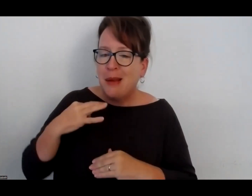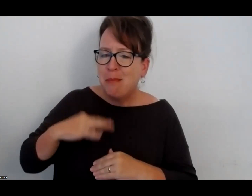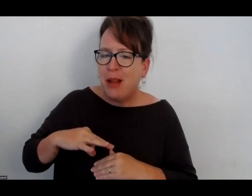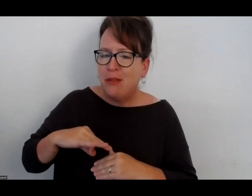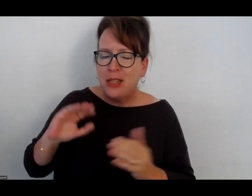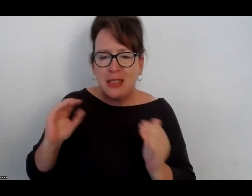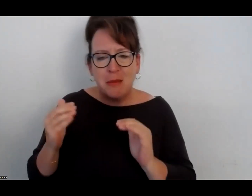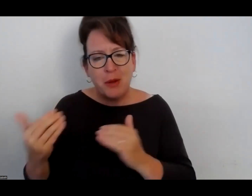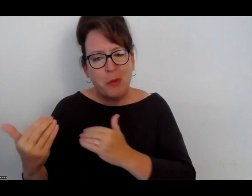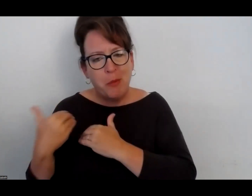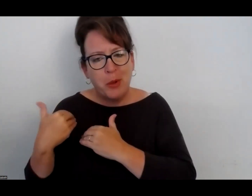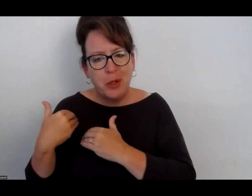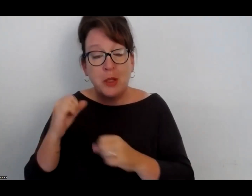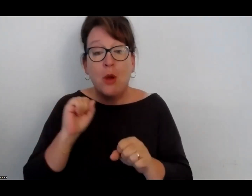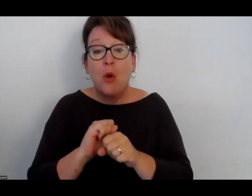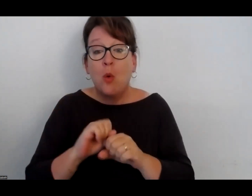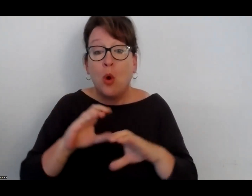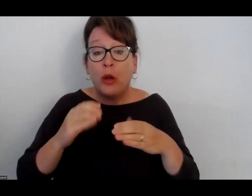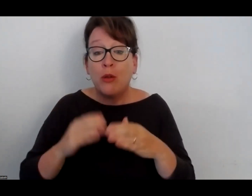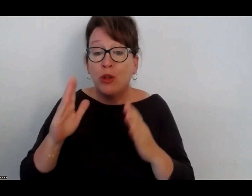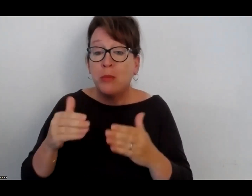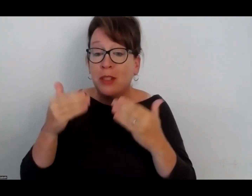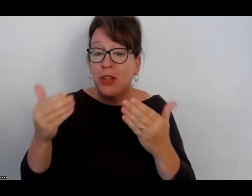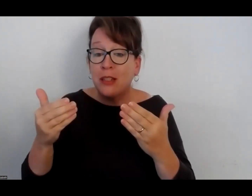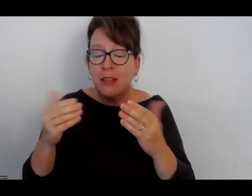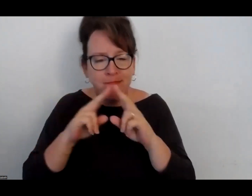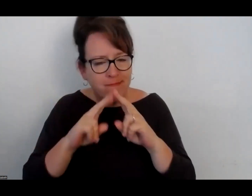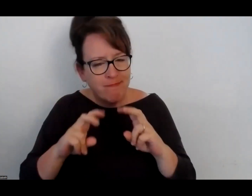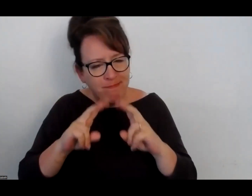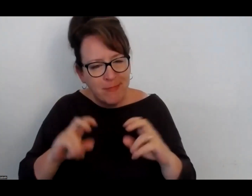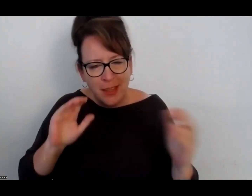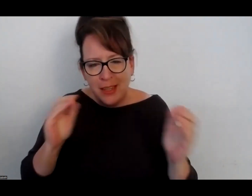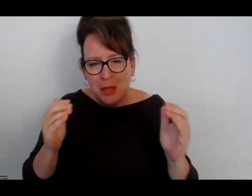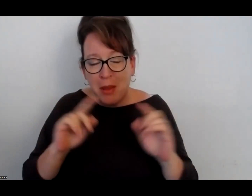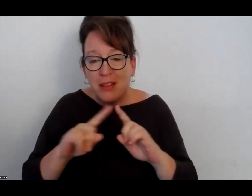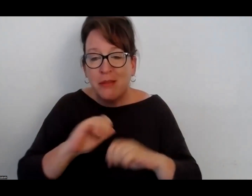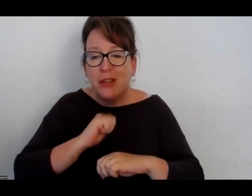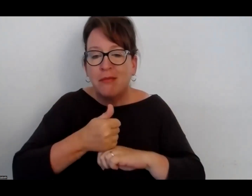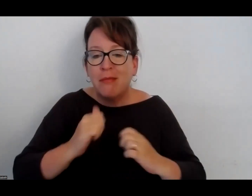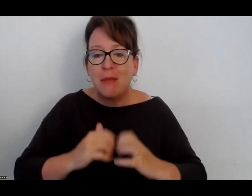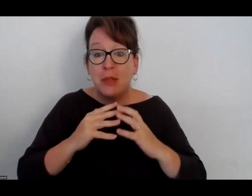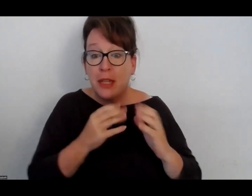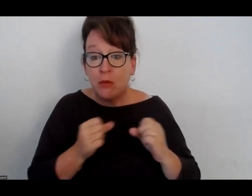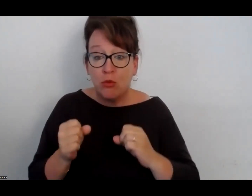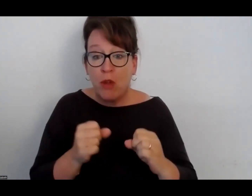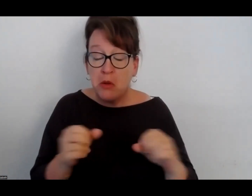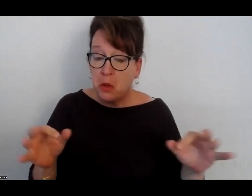working group suggestion. Employ scenario analysis to compare different implementation strategies.